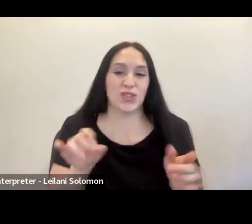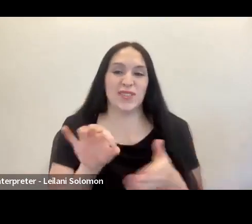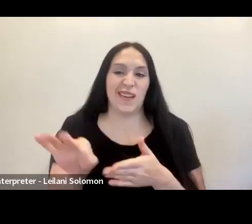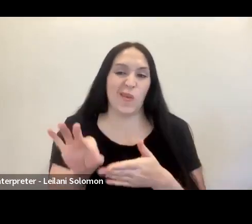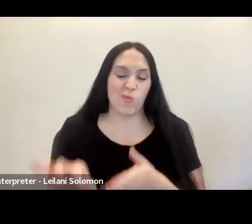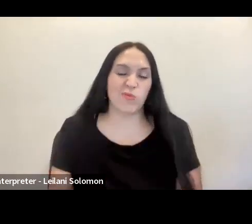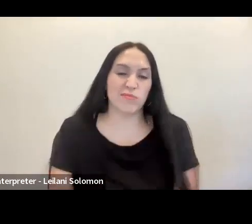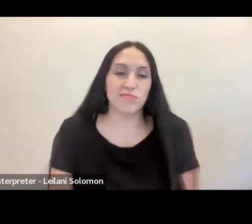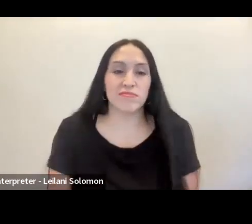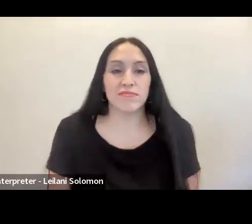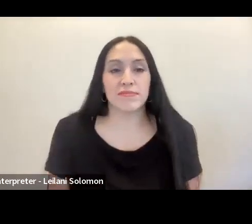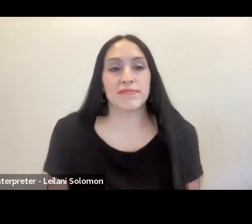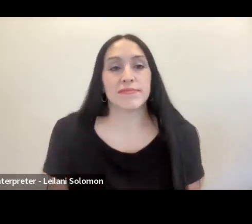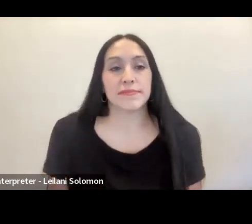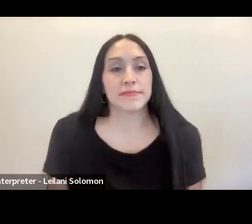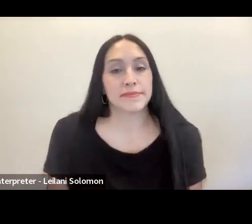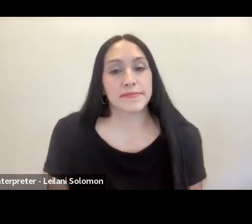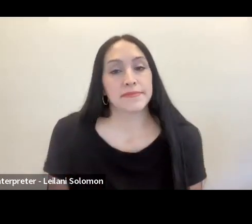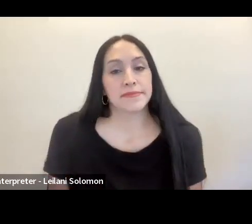All right.